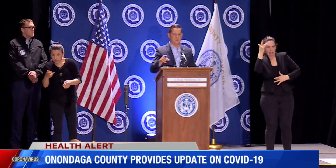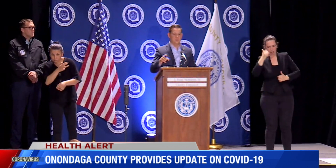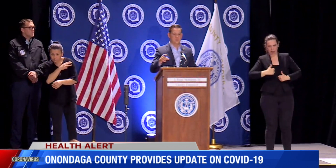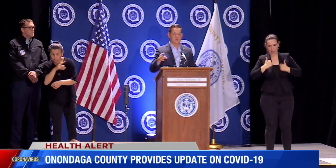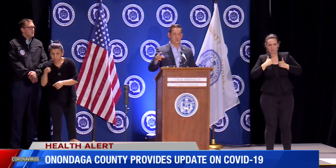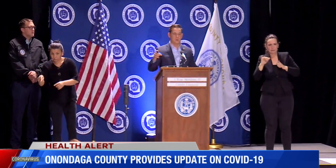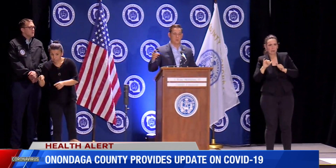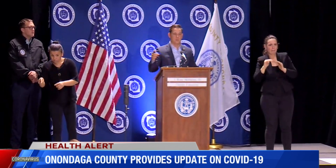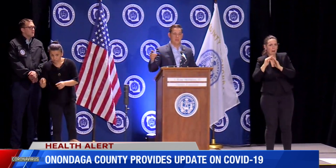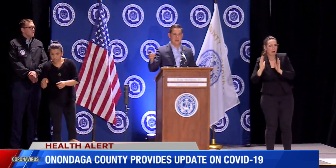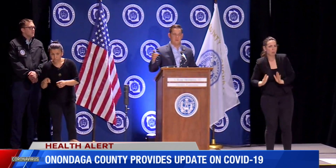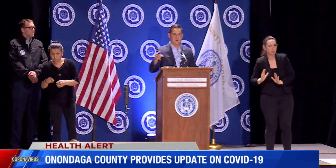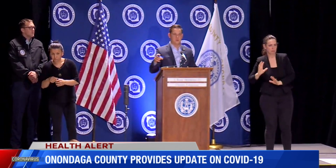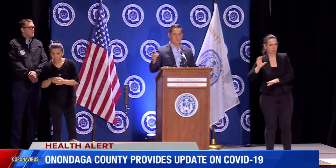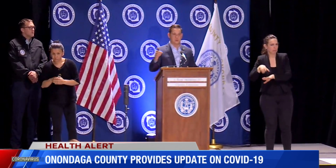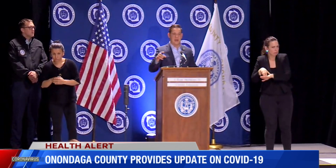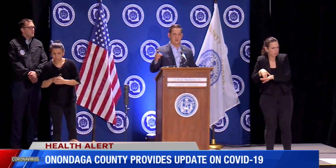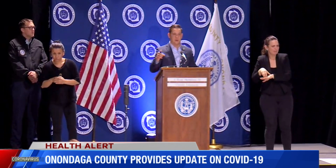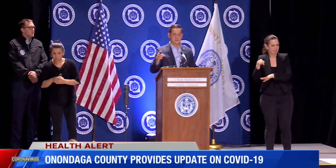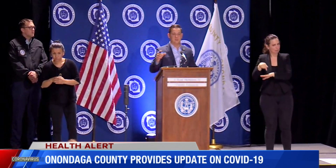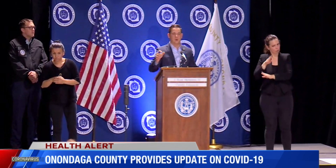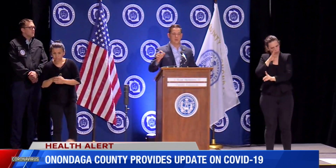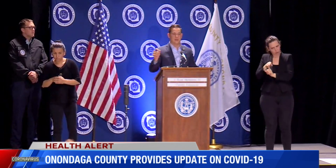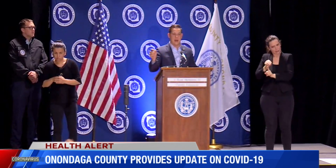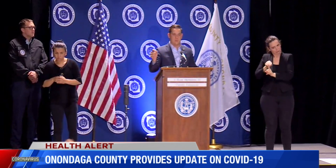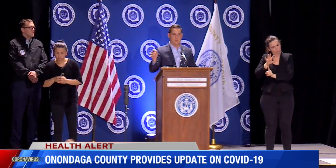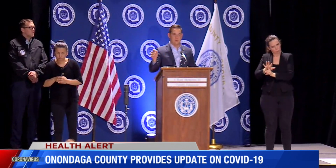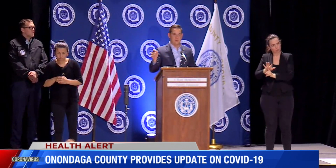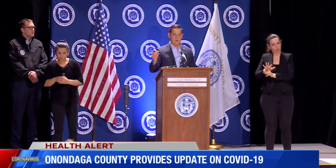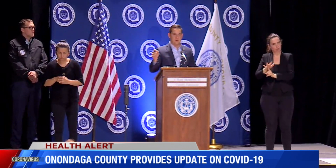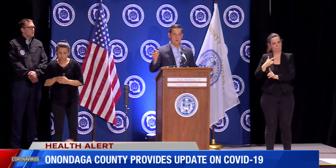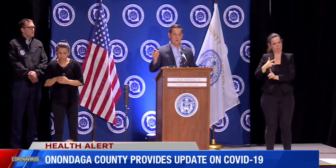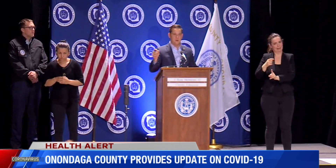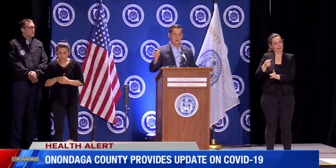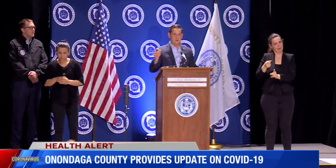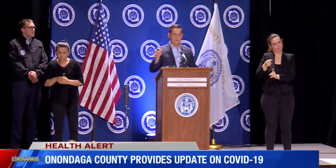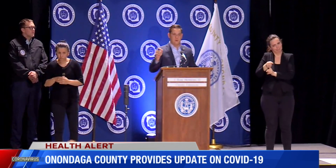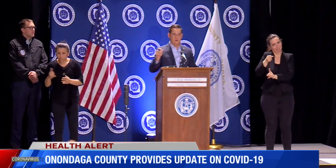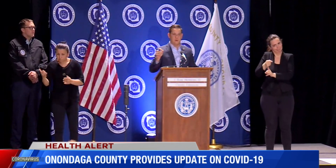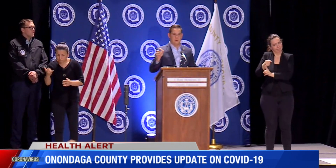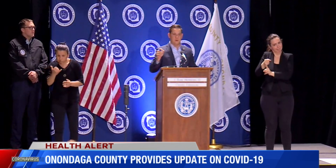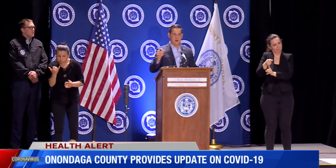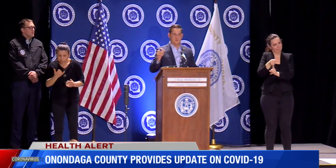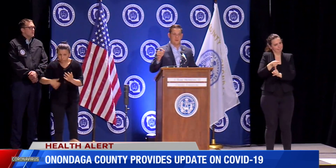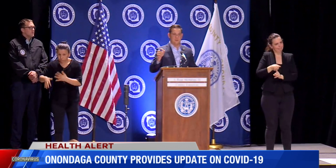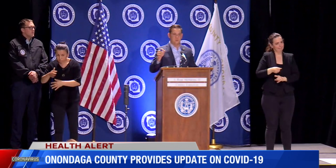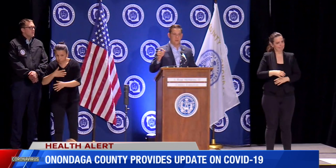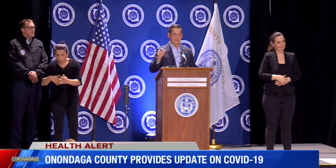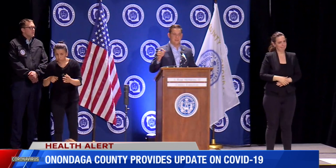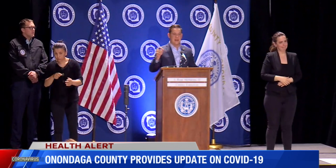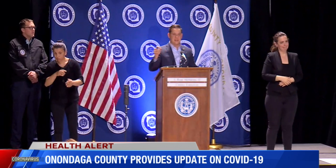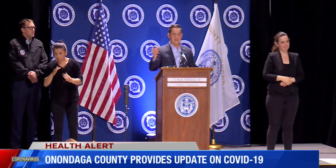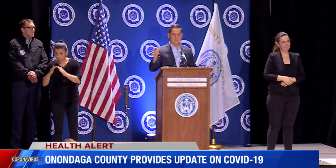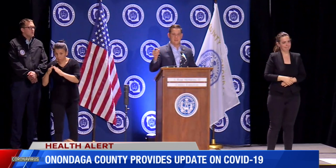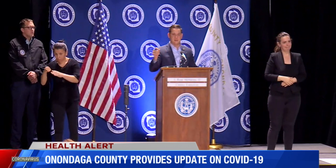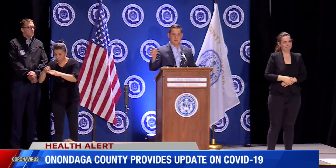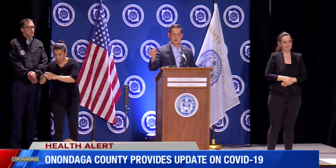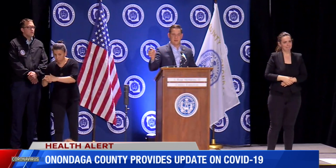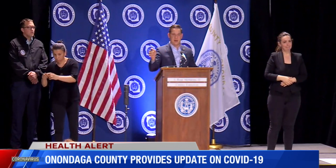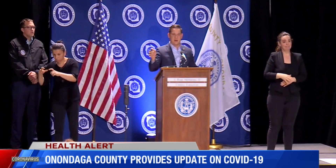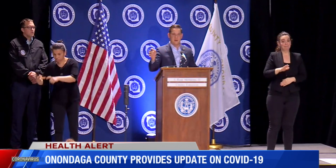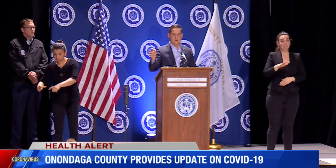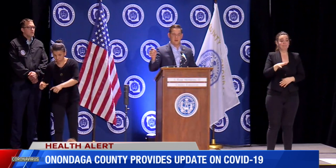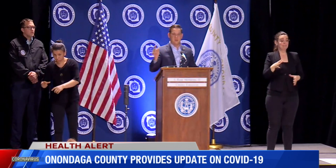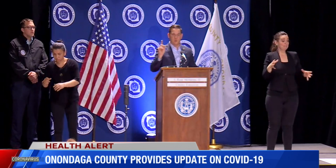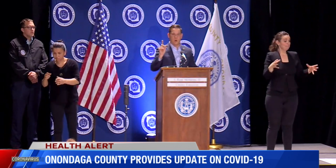to social behavior, social gatherings that don't need to happen. For every really 10 cases